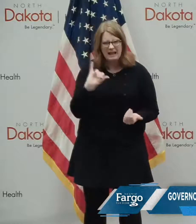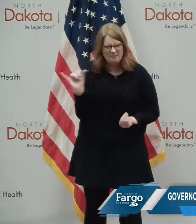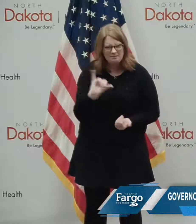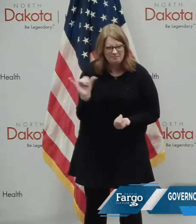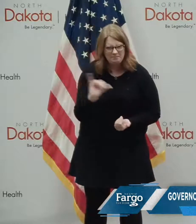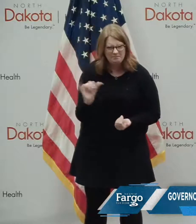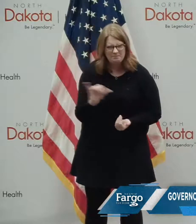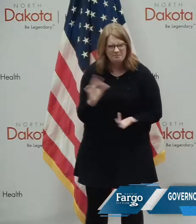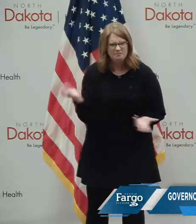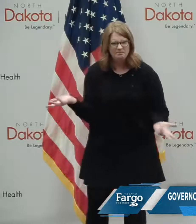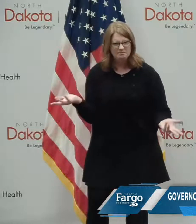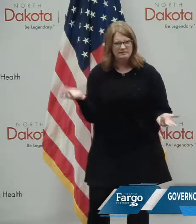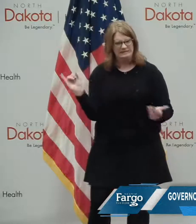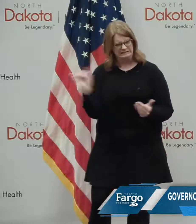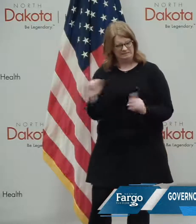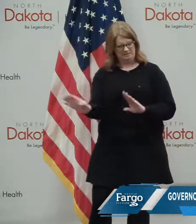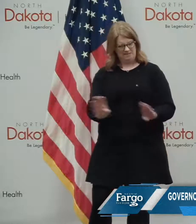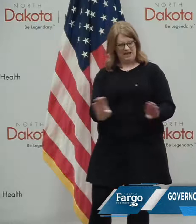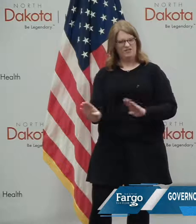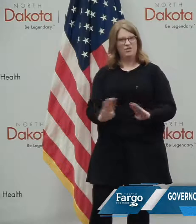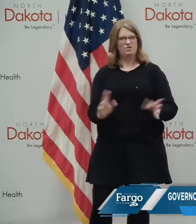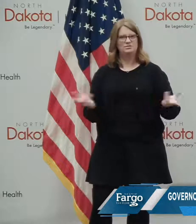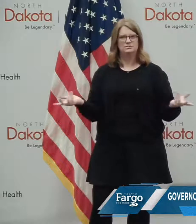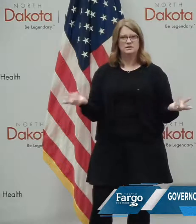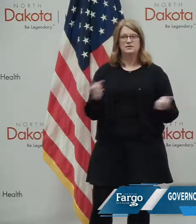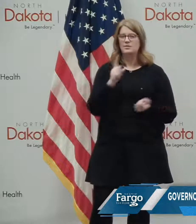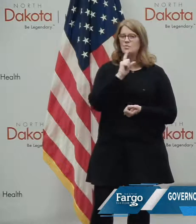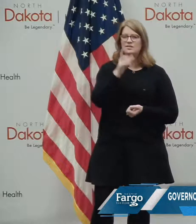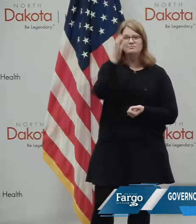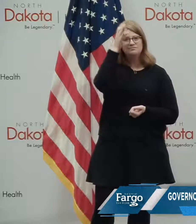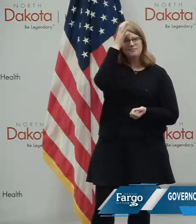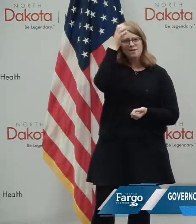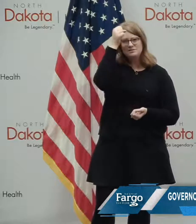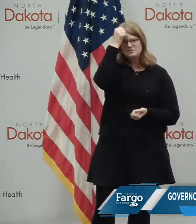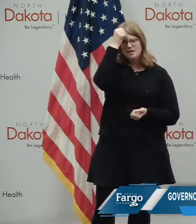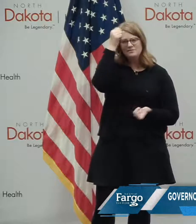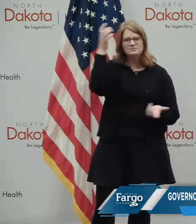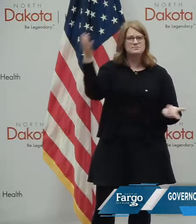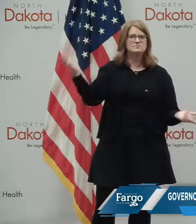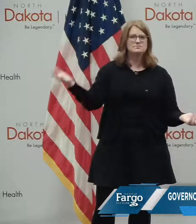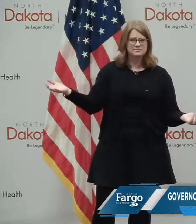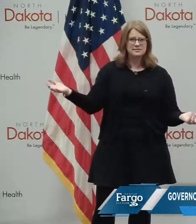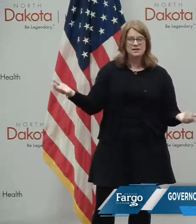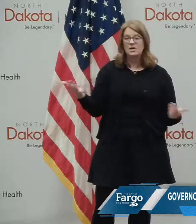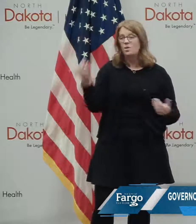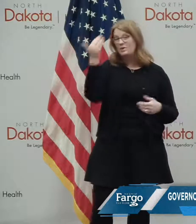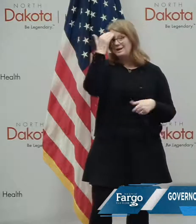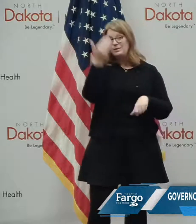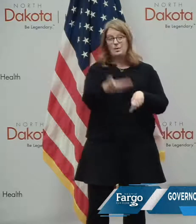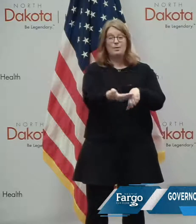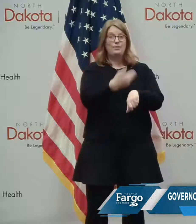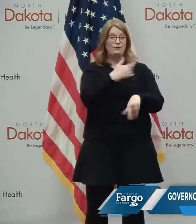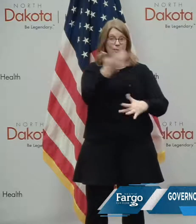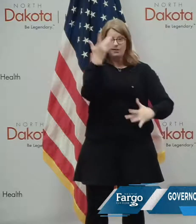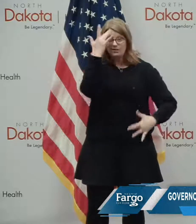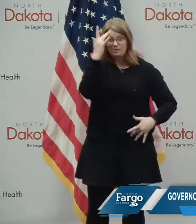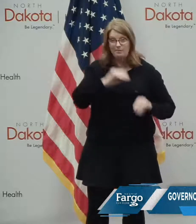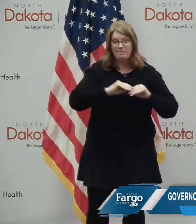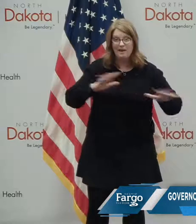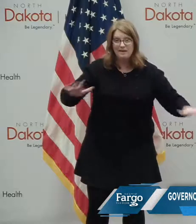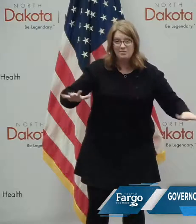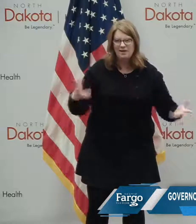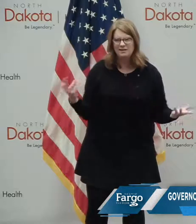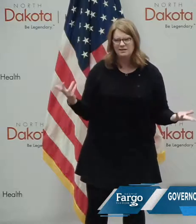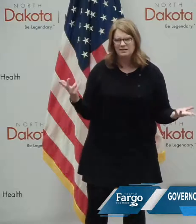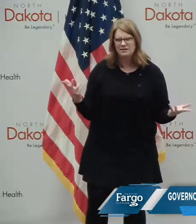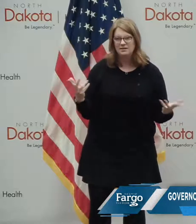this is just a common sense thing that we knew before the pandemic, that it was not a good deal